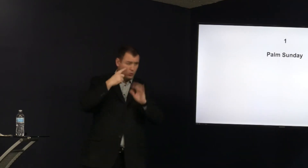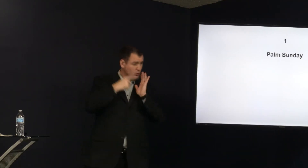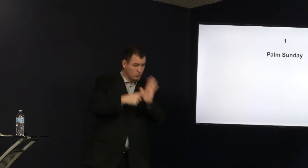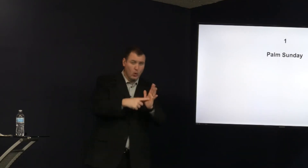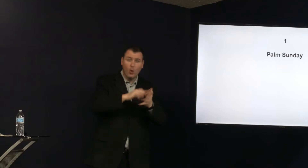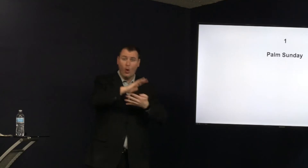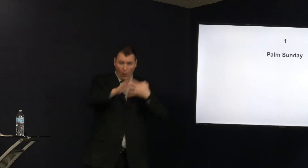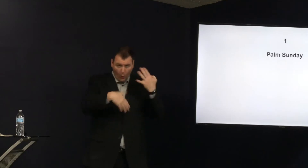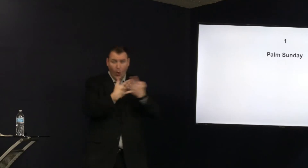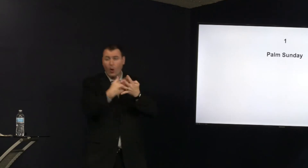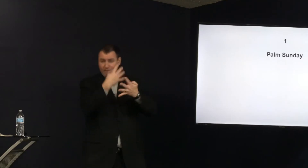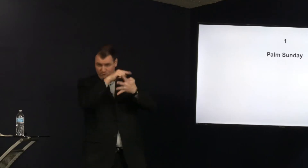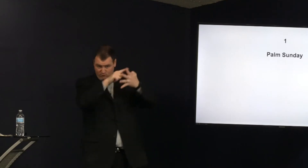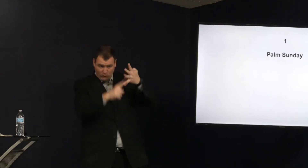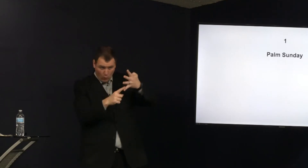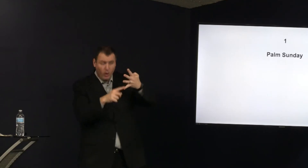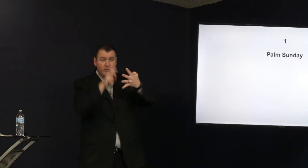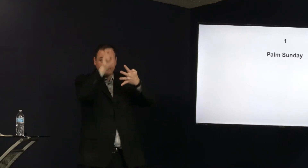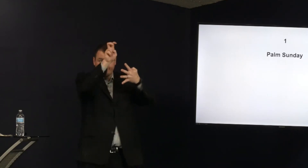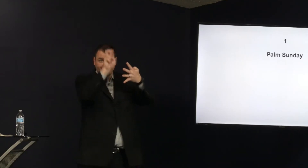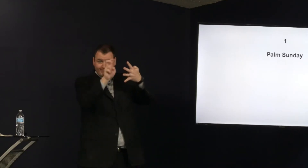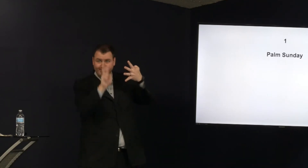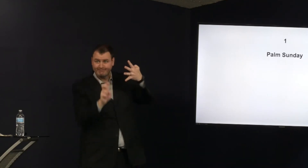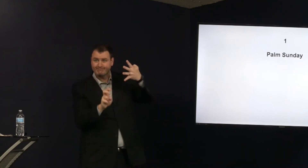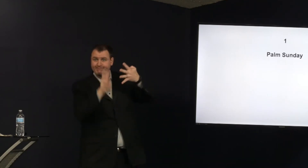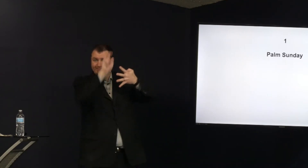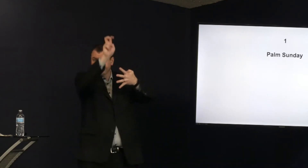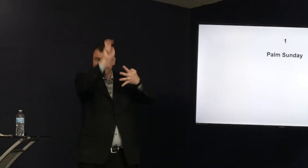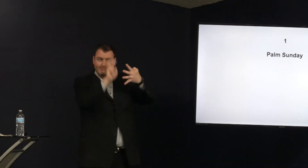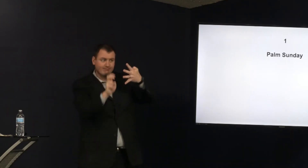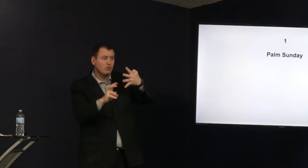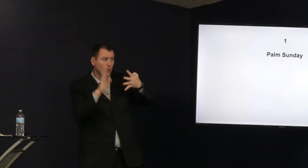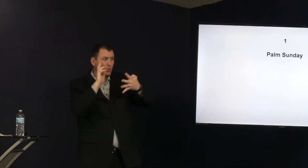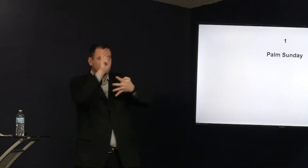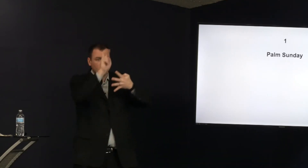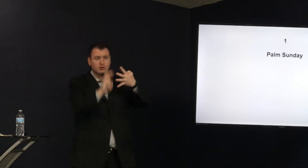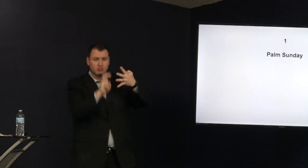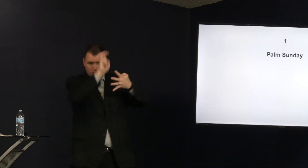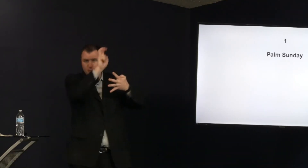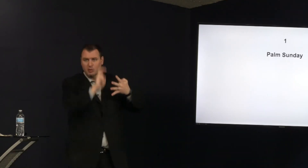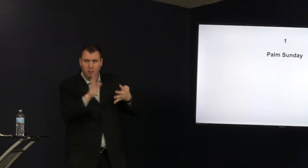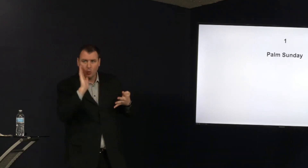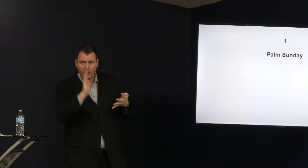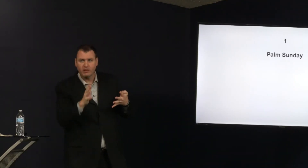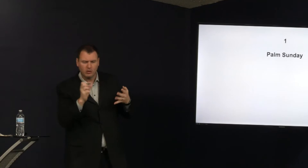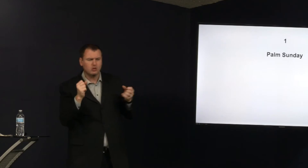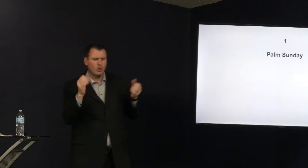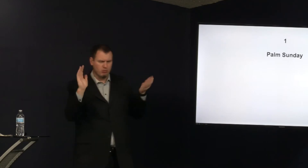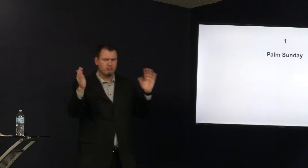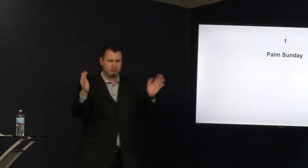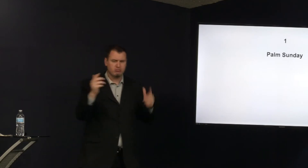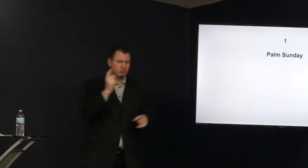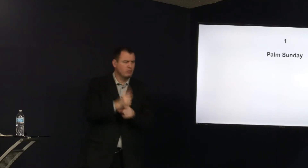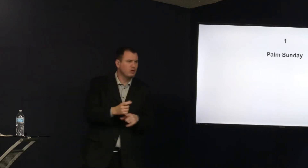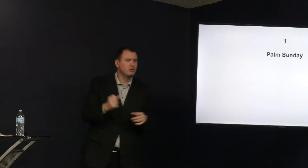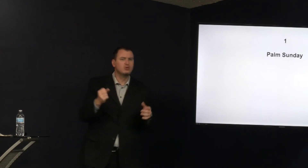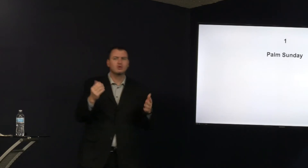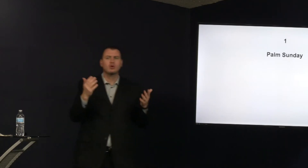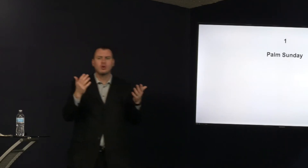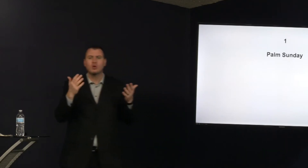they're all different, and they're in different ways. And so we're going to jump through those books